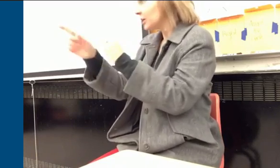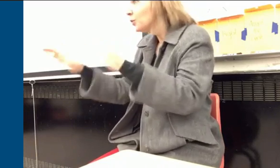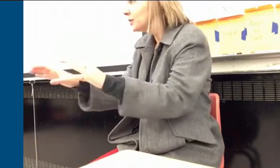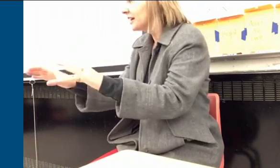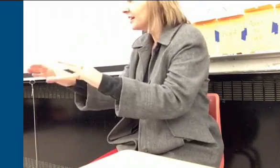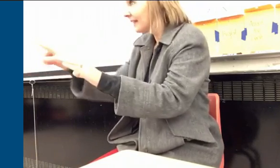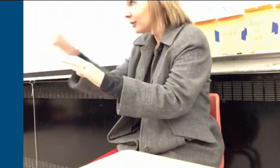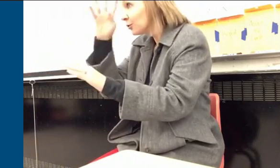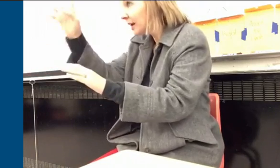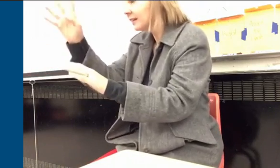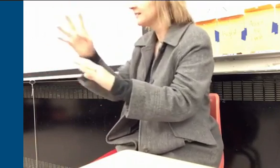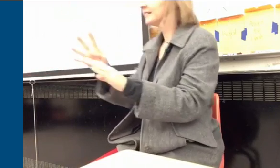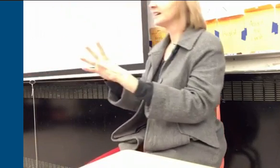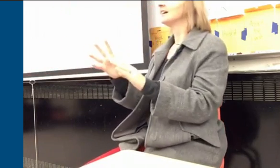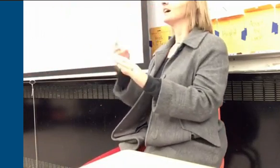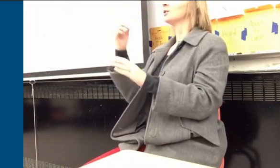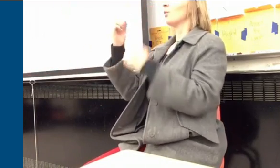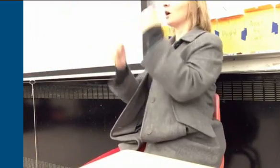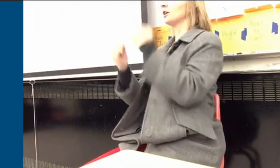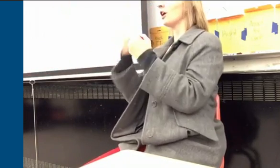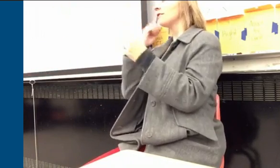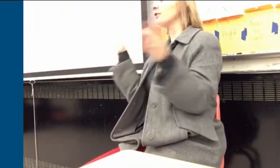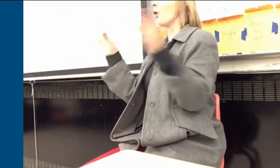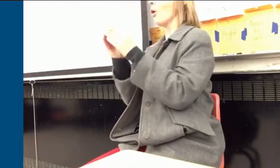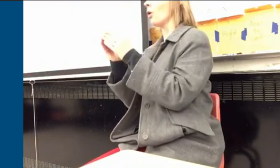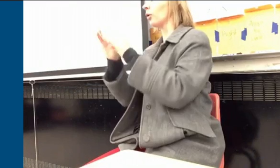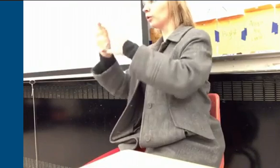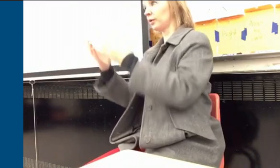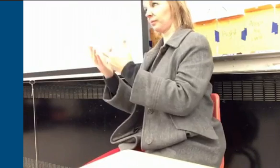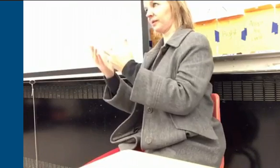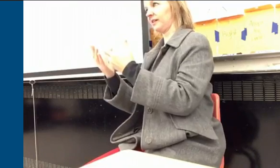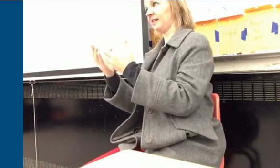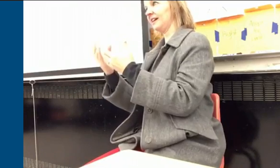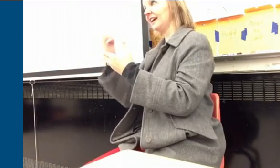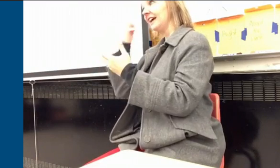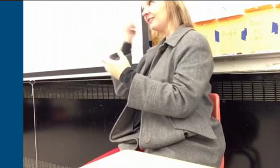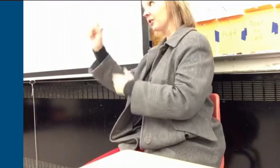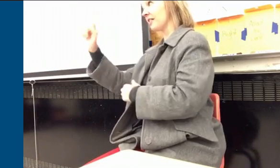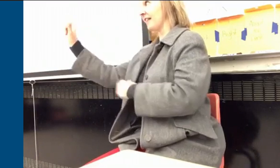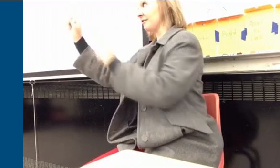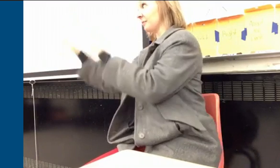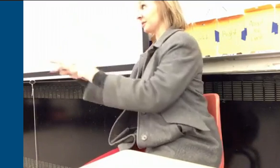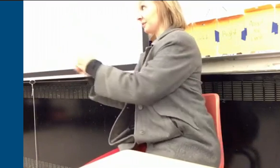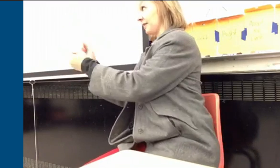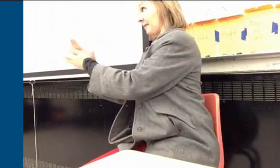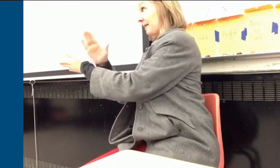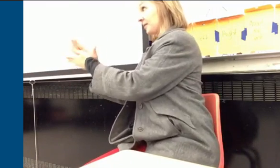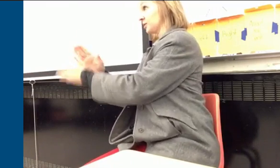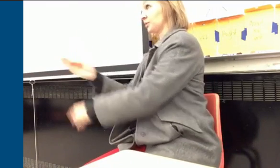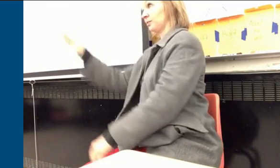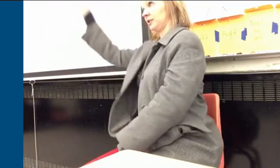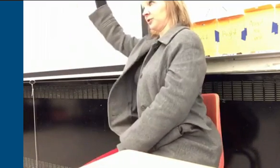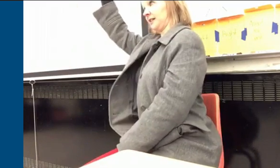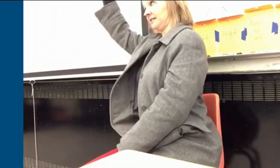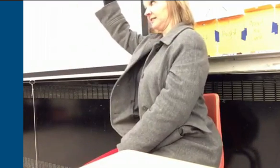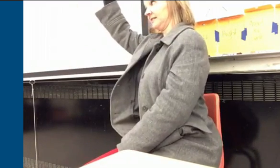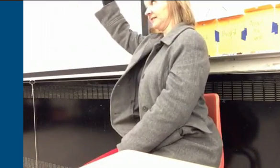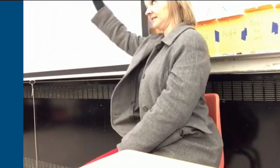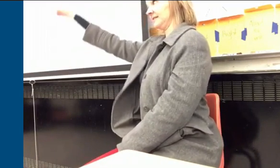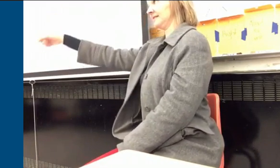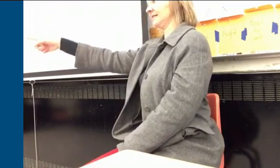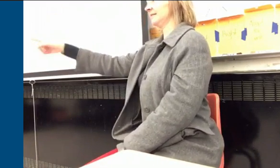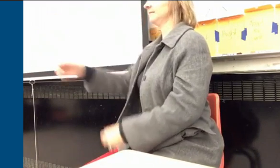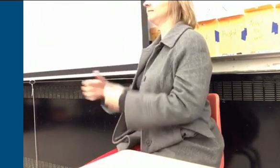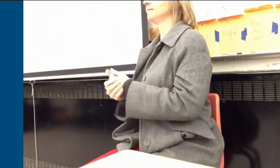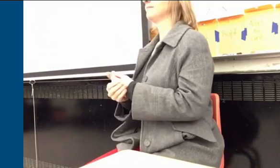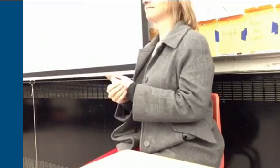before. You're creating one car for your entire group. If you are the far left person with the papers on your desk, please raise your hand.